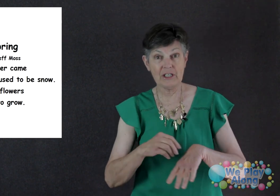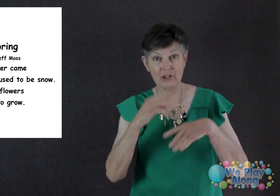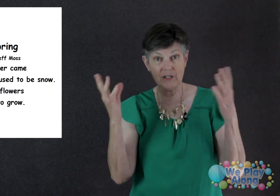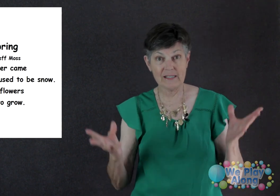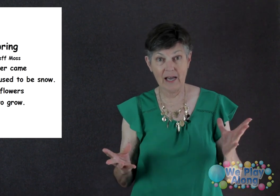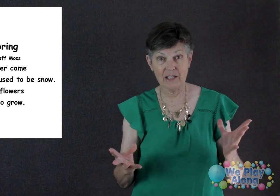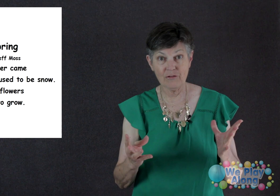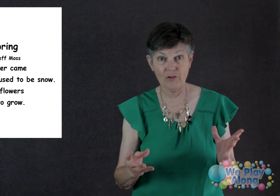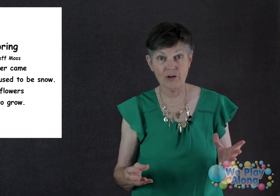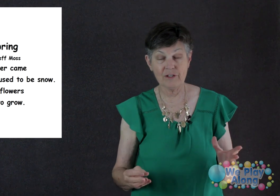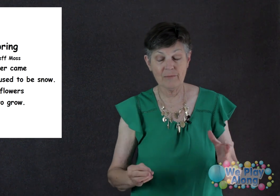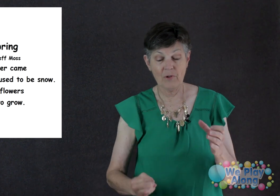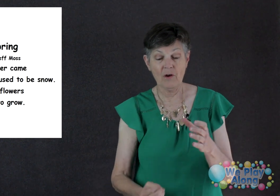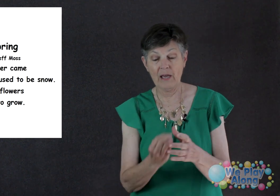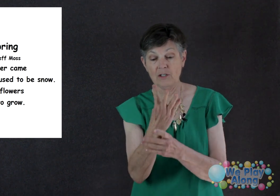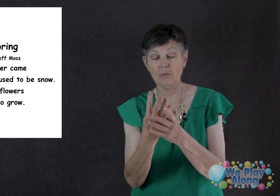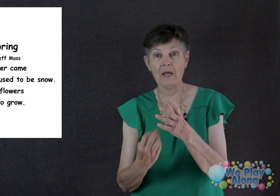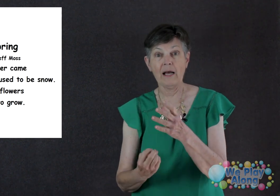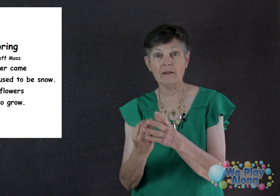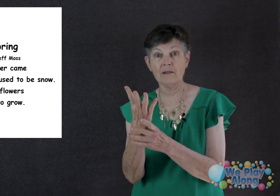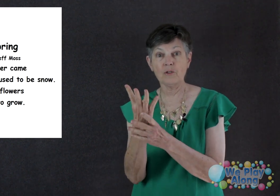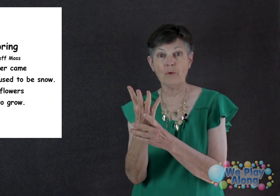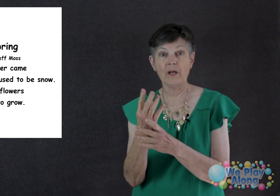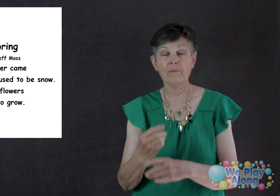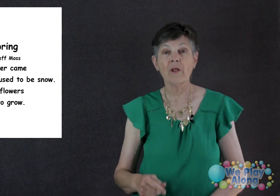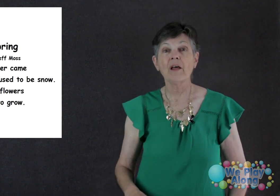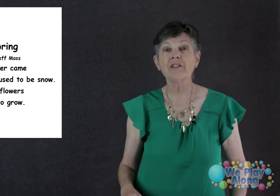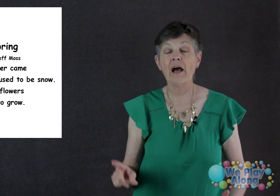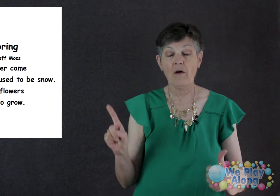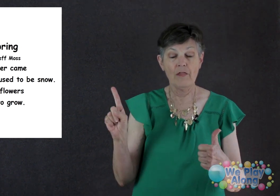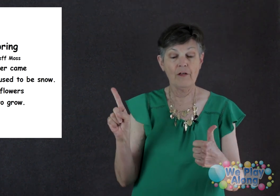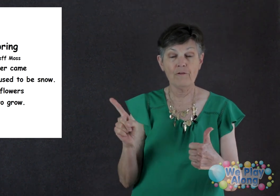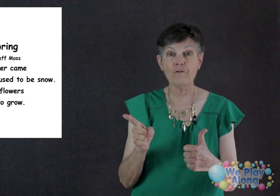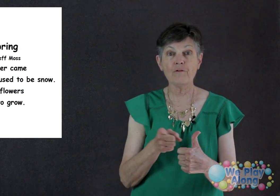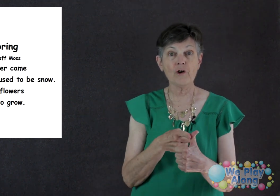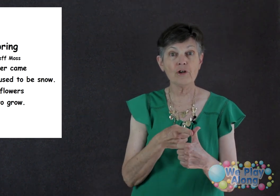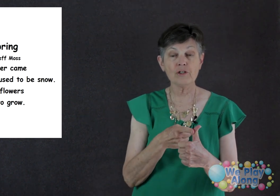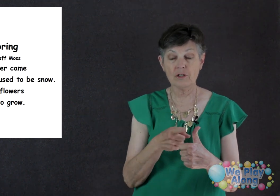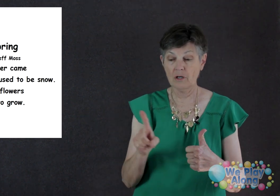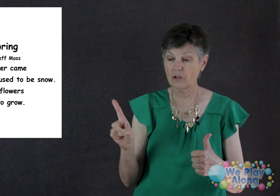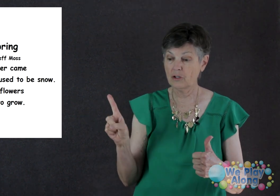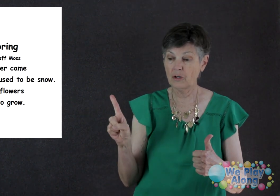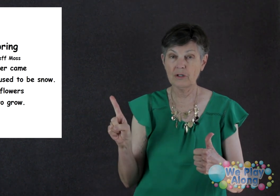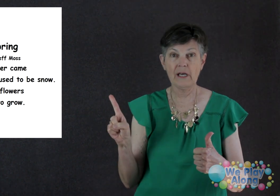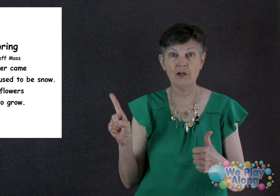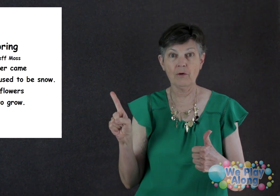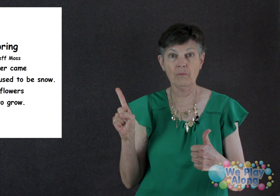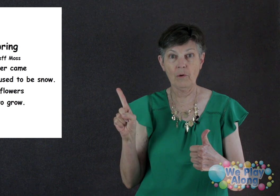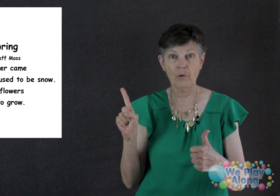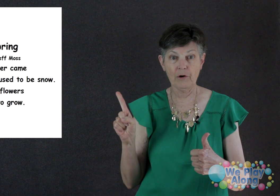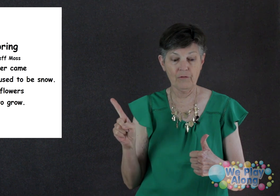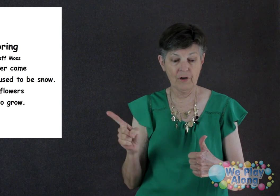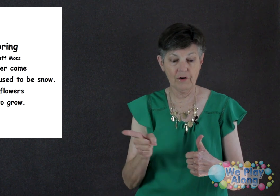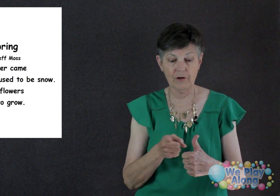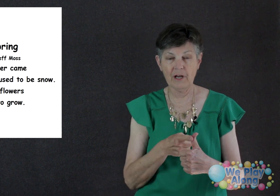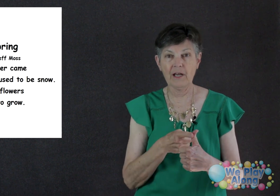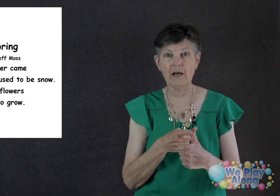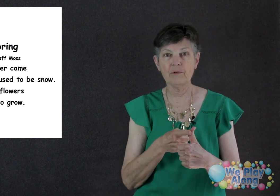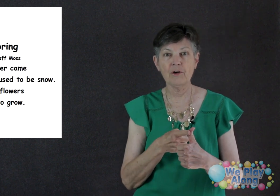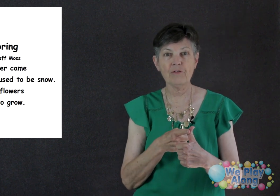teach you the signs first. Okay, so we got spring. Now, the first, so you take your pointer finger and you're going to come to your